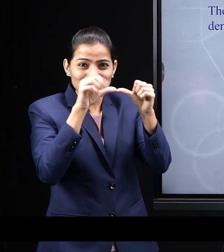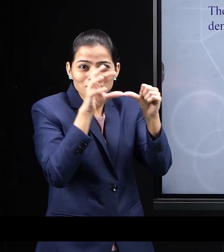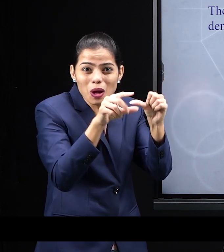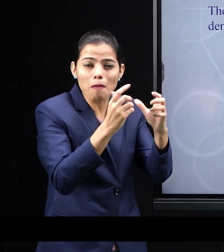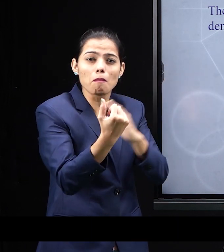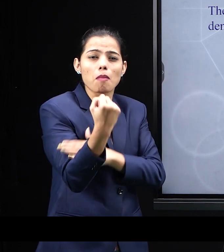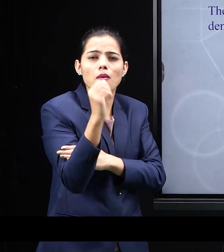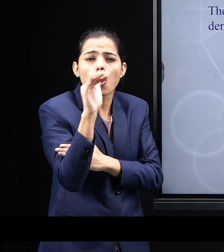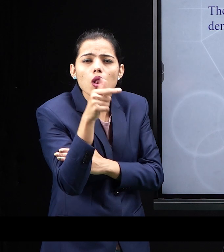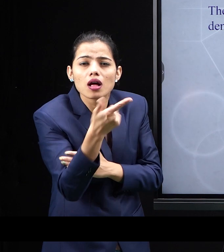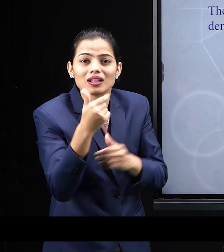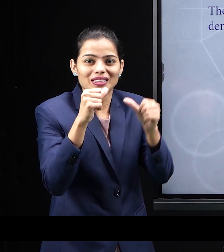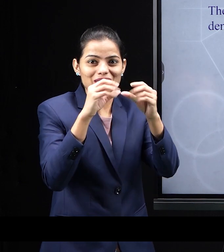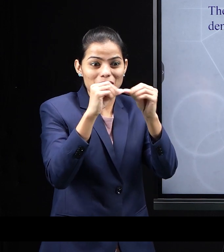It is denoted by P of A.